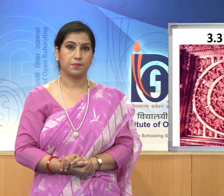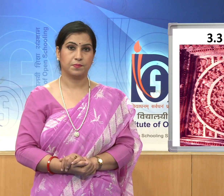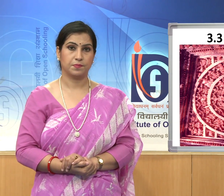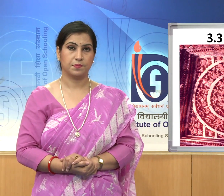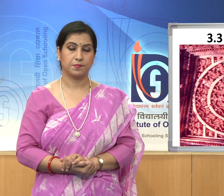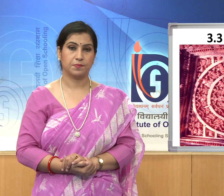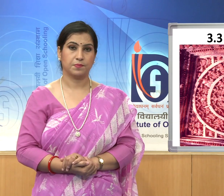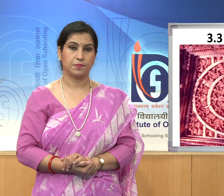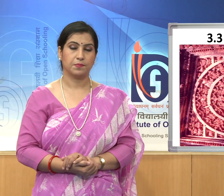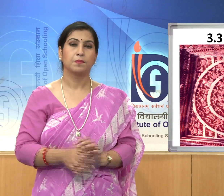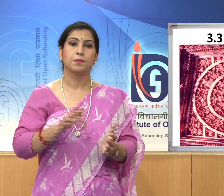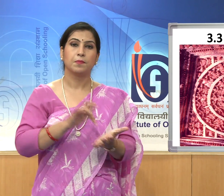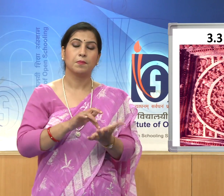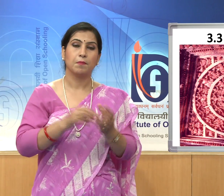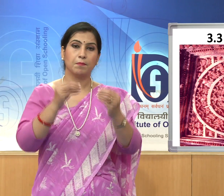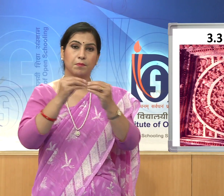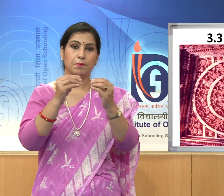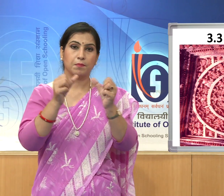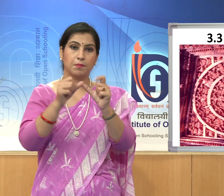in the Bankura district.